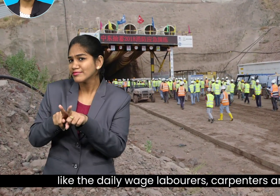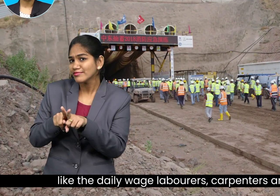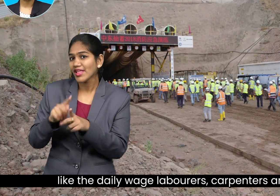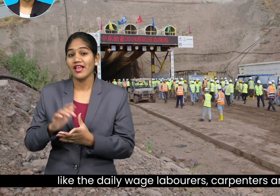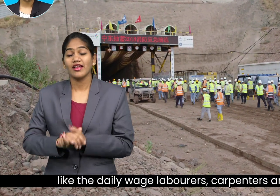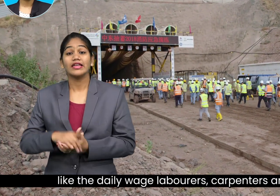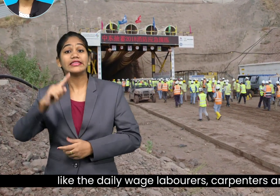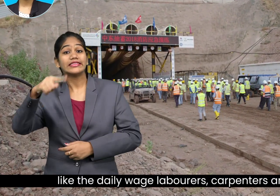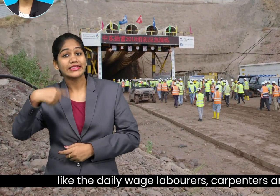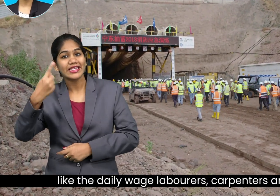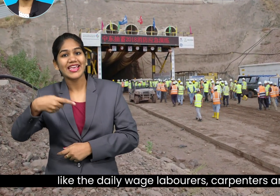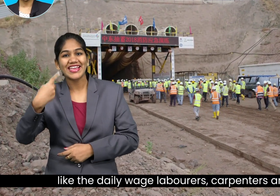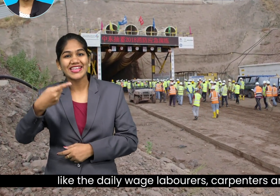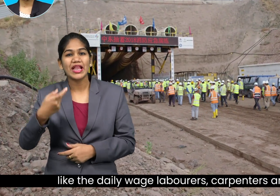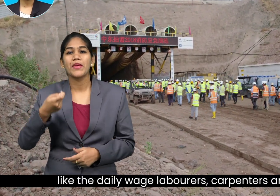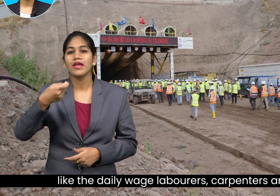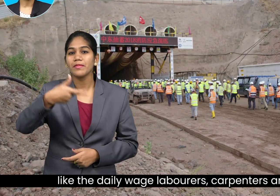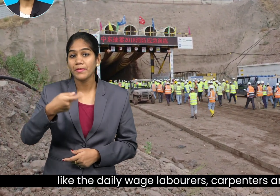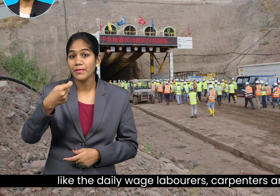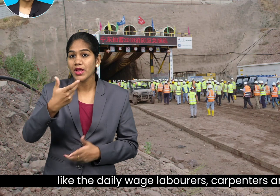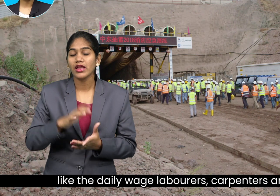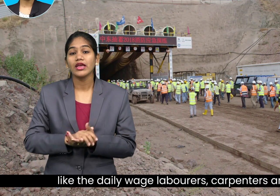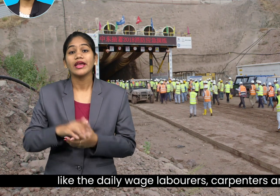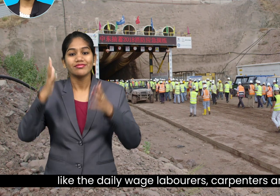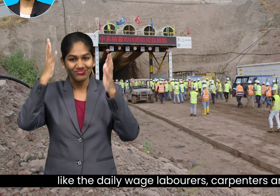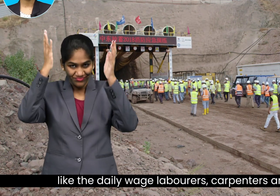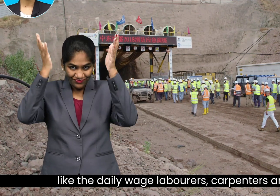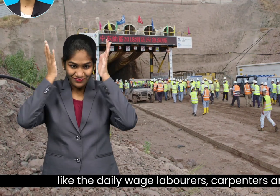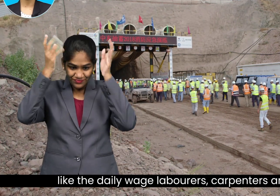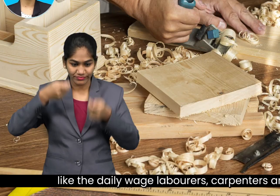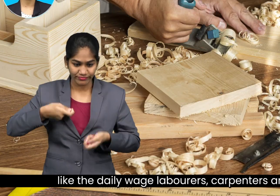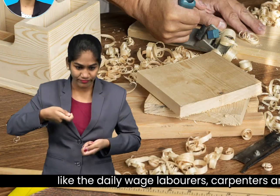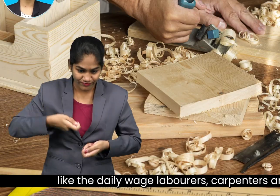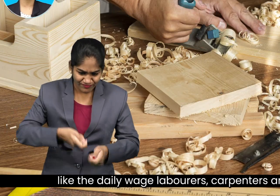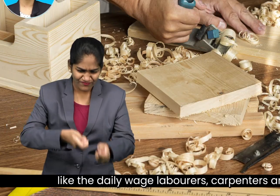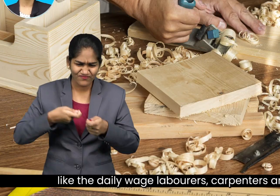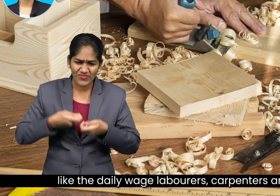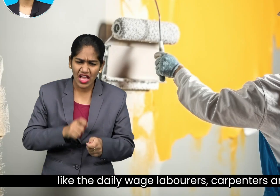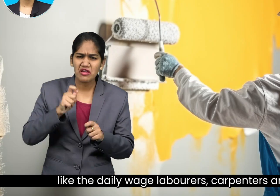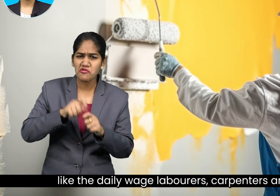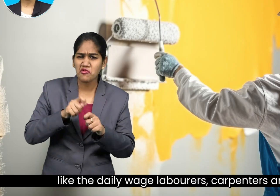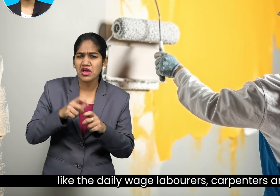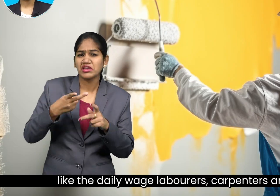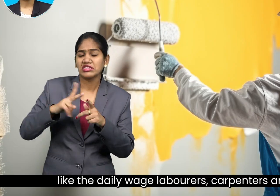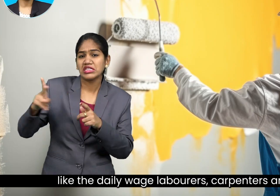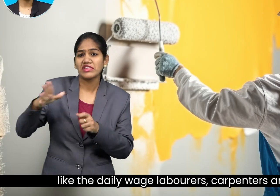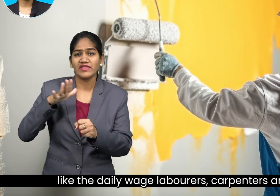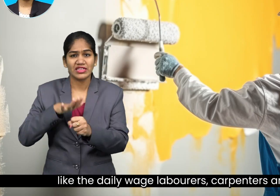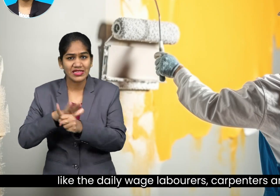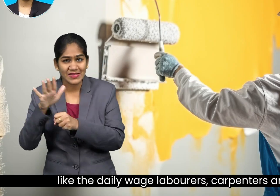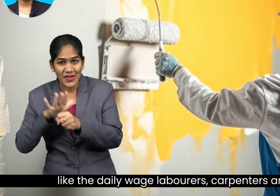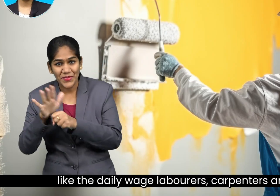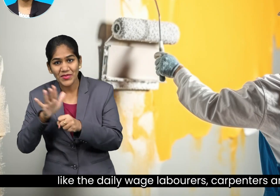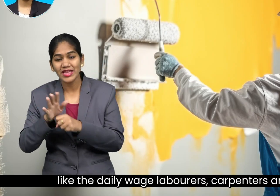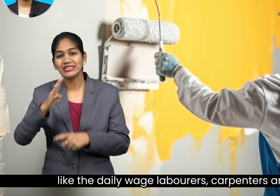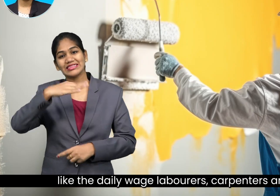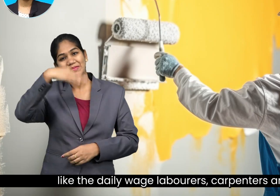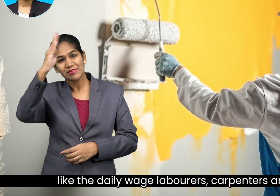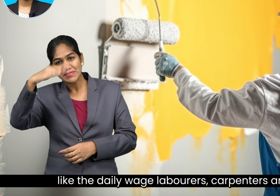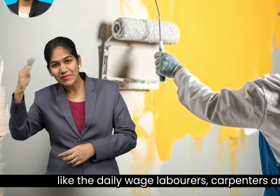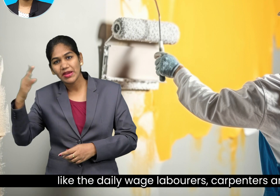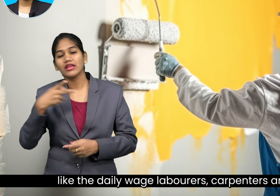like the daily wage laborers, carpenters, and painters.